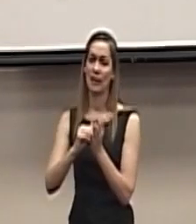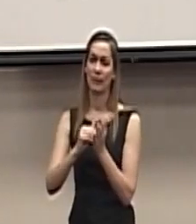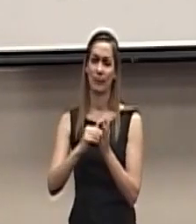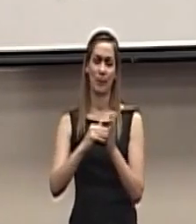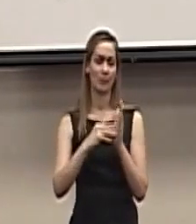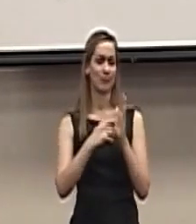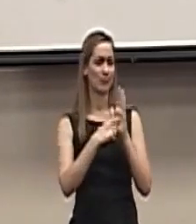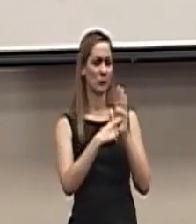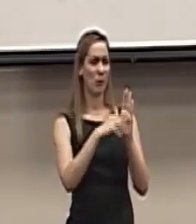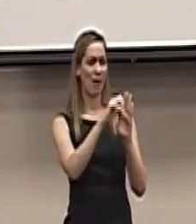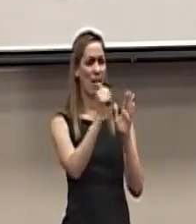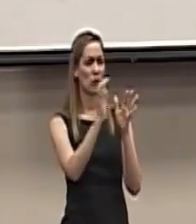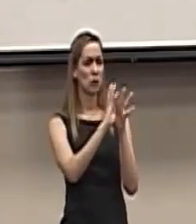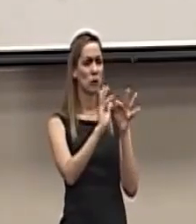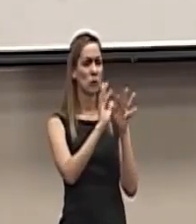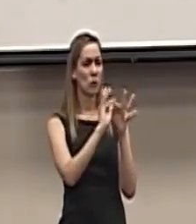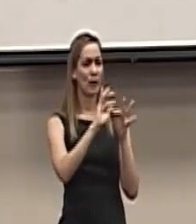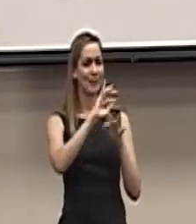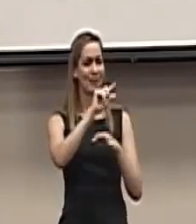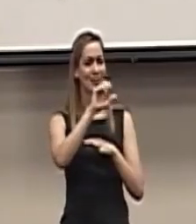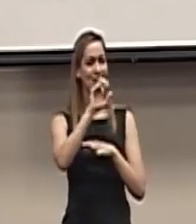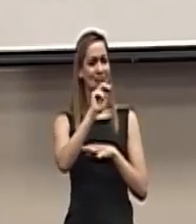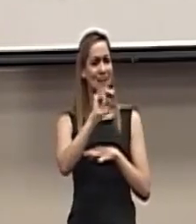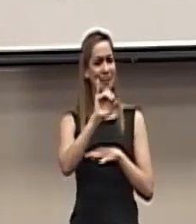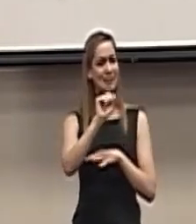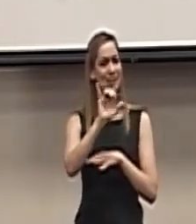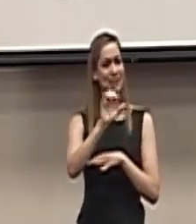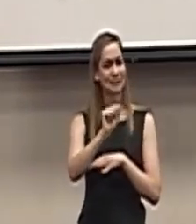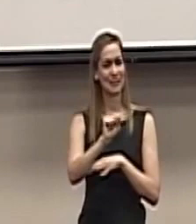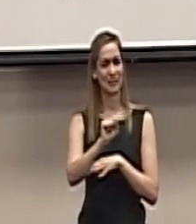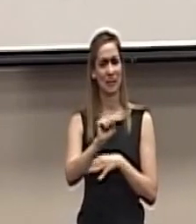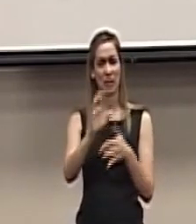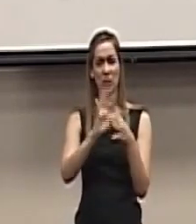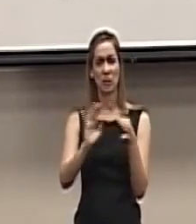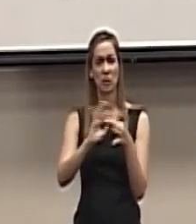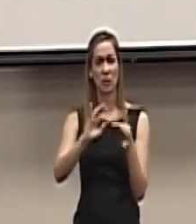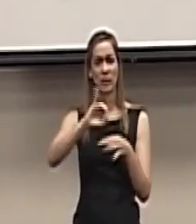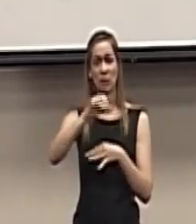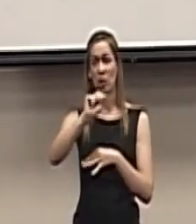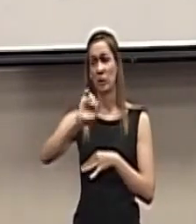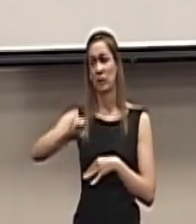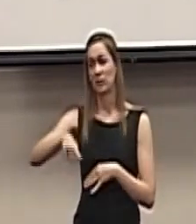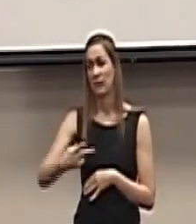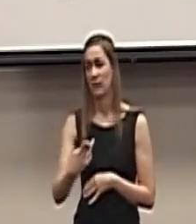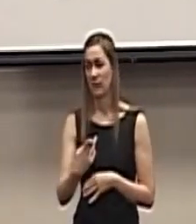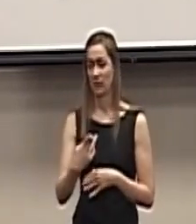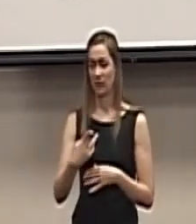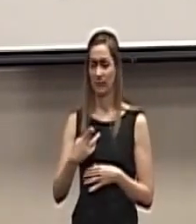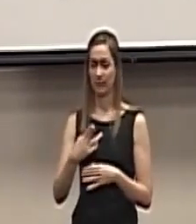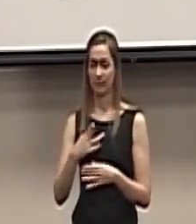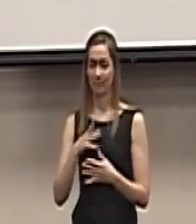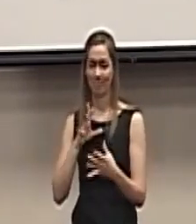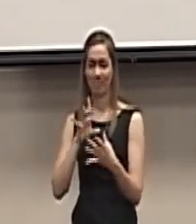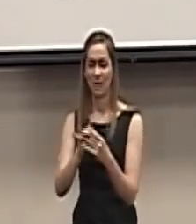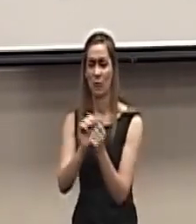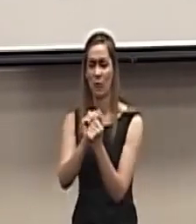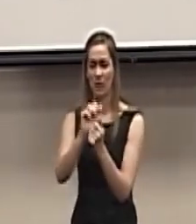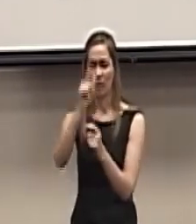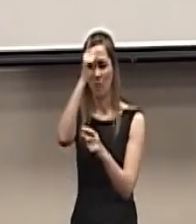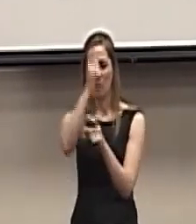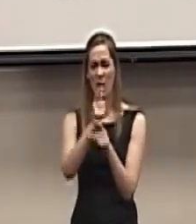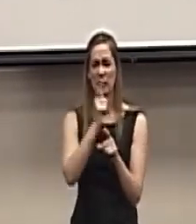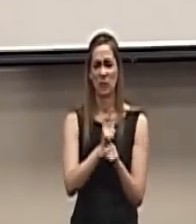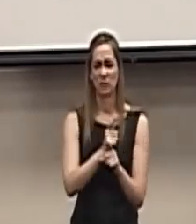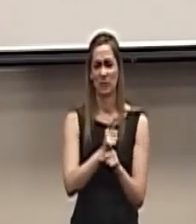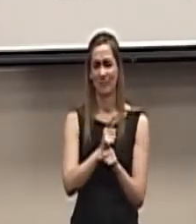story of this. It's found in the book of Genesis. The story of Joseph, whenever Joseph reconnects with his brothers. It's a little bit different,